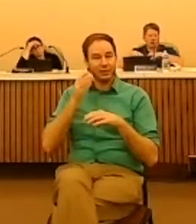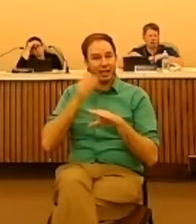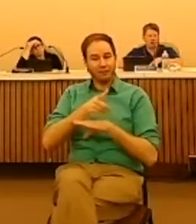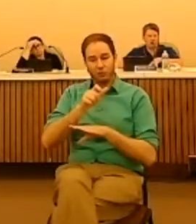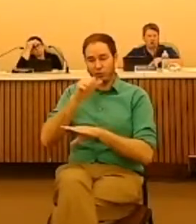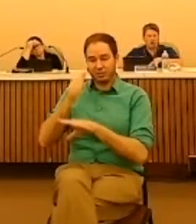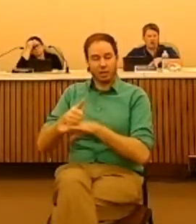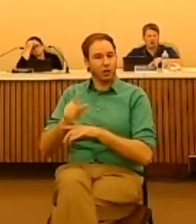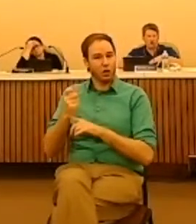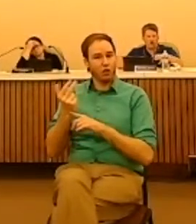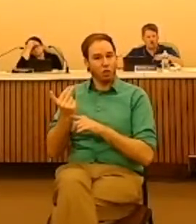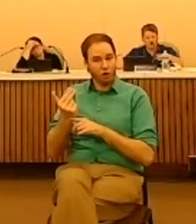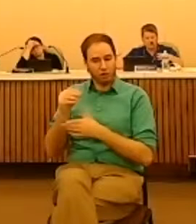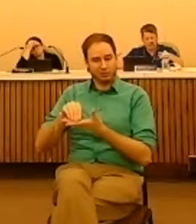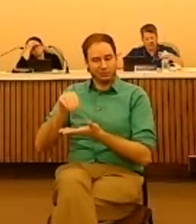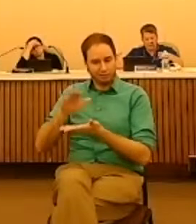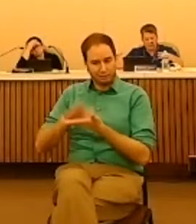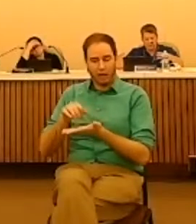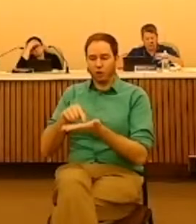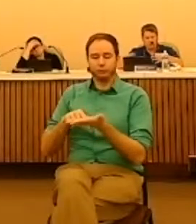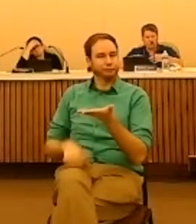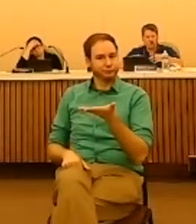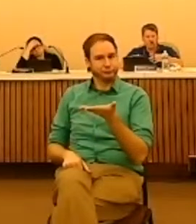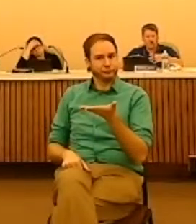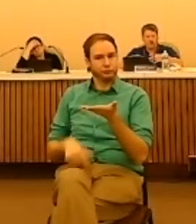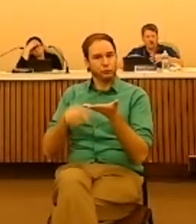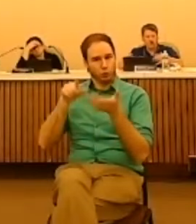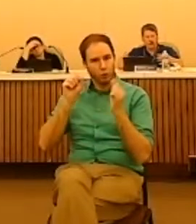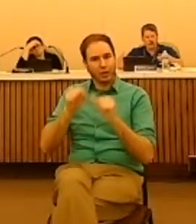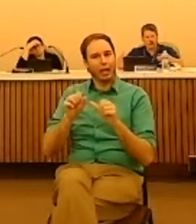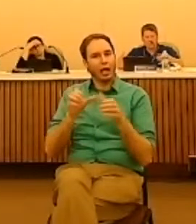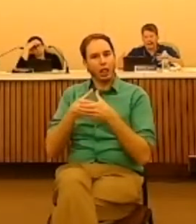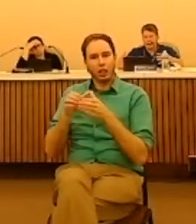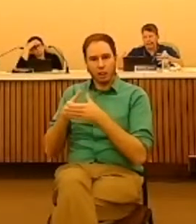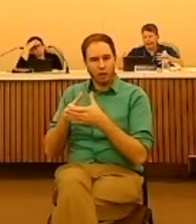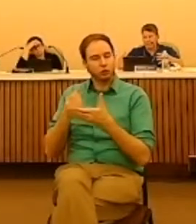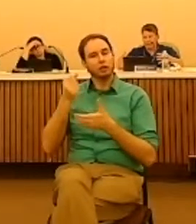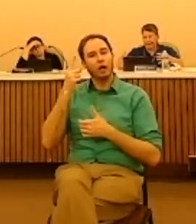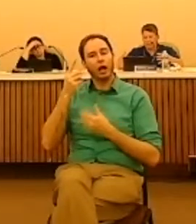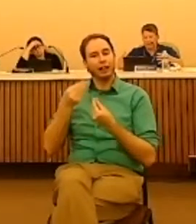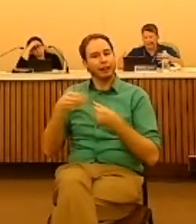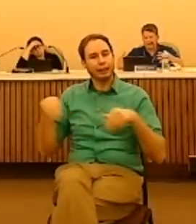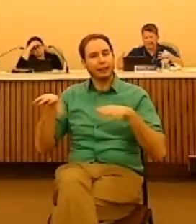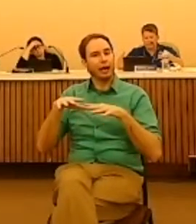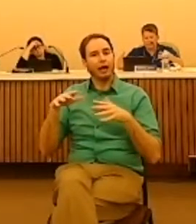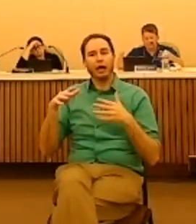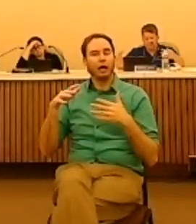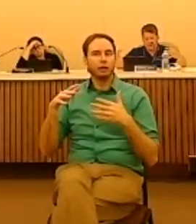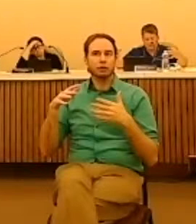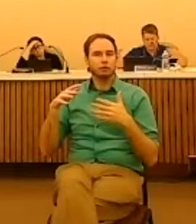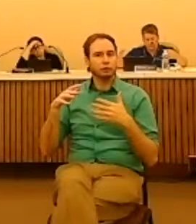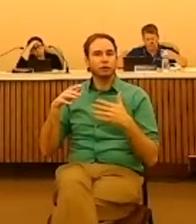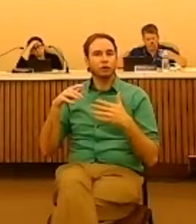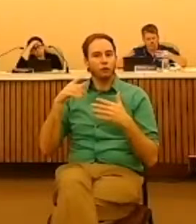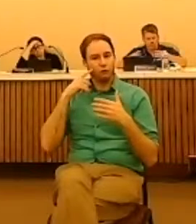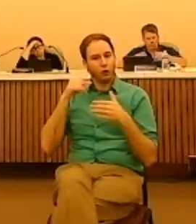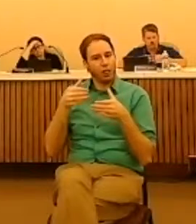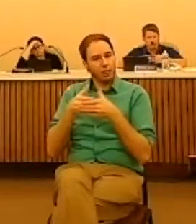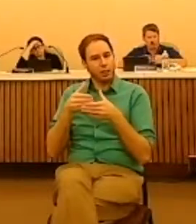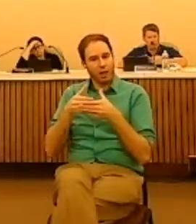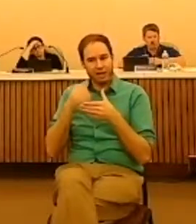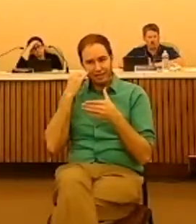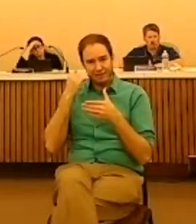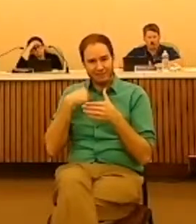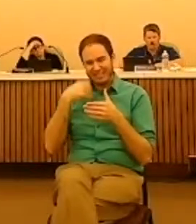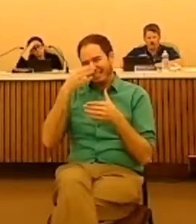the 113 houses down, it lets you cluster them together. Any land that, for lack of a better way to put it, when I cluster them and I've squeezed